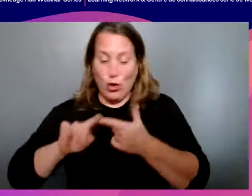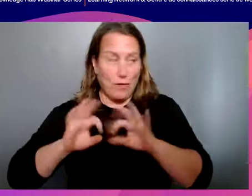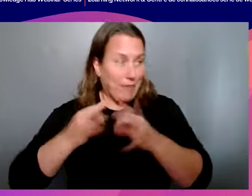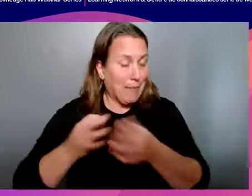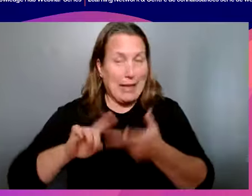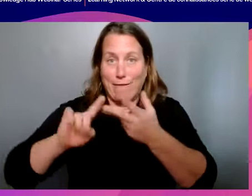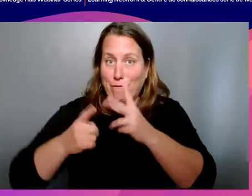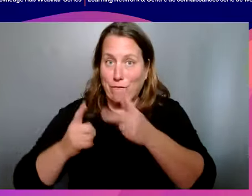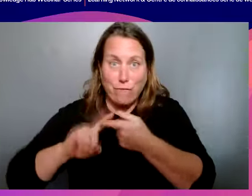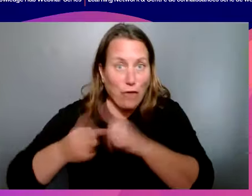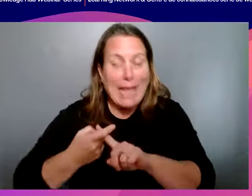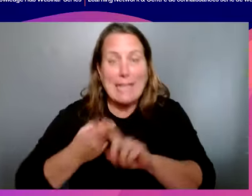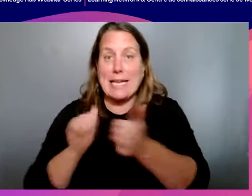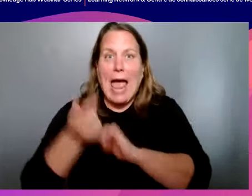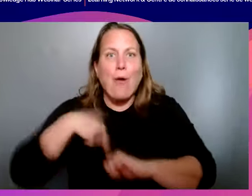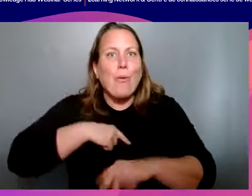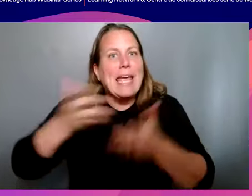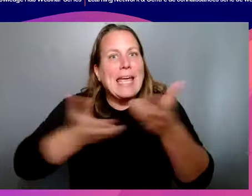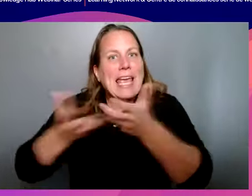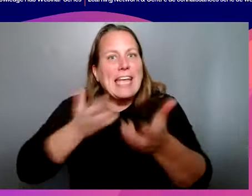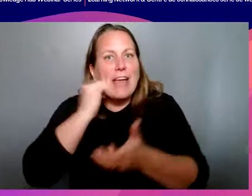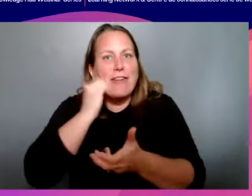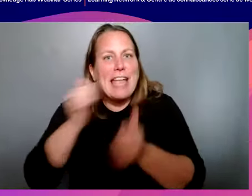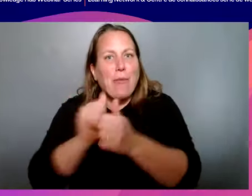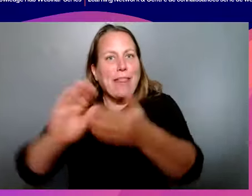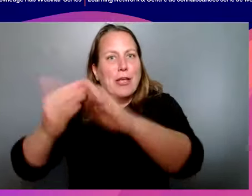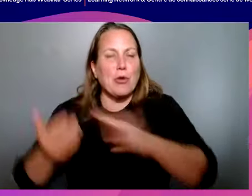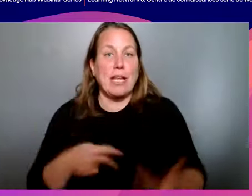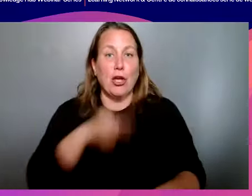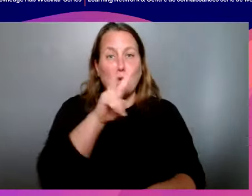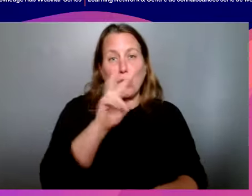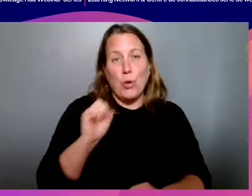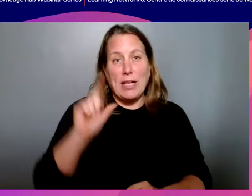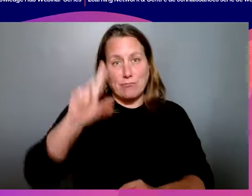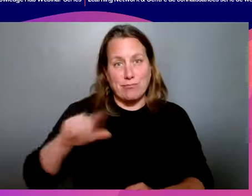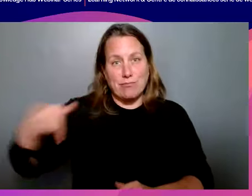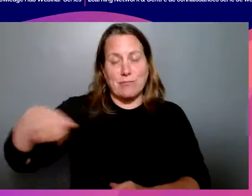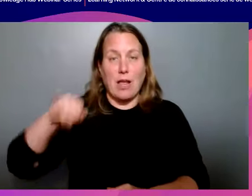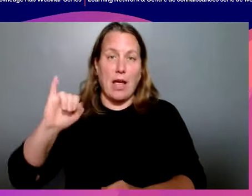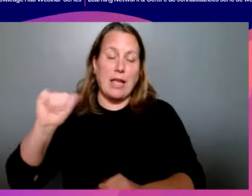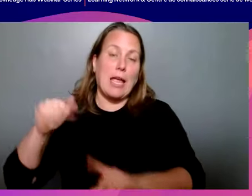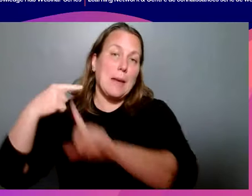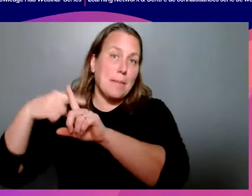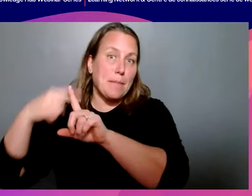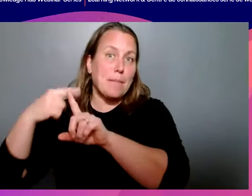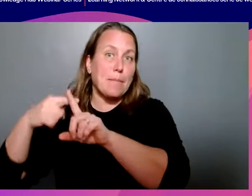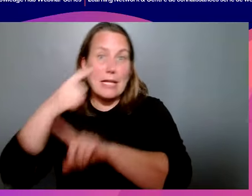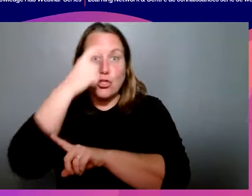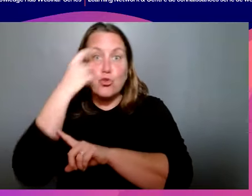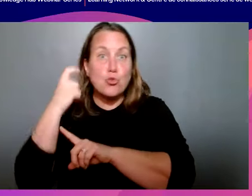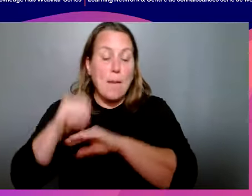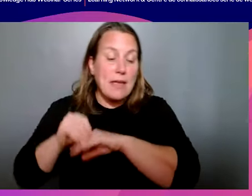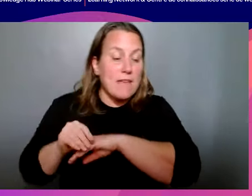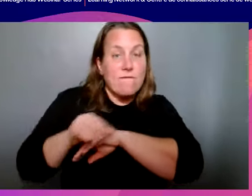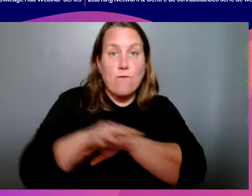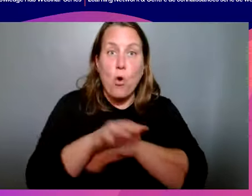how we engage with community. 2S LGBTQIA plus trauma-informed practice is an approach